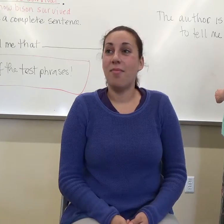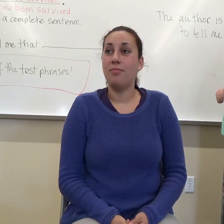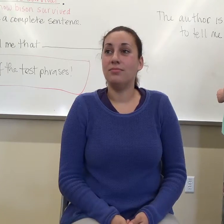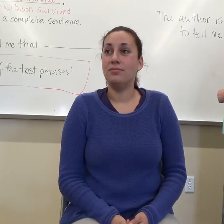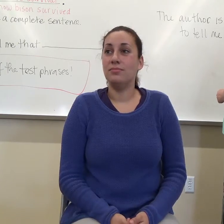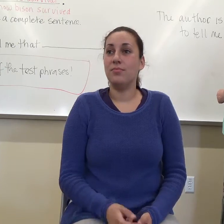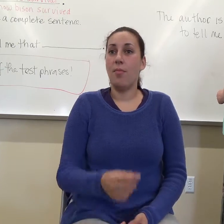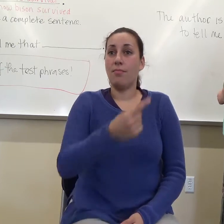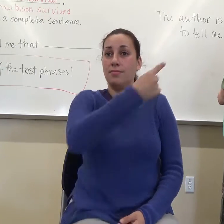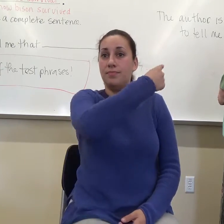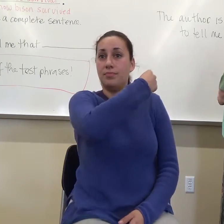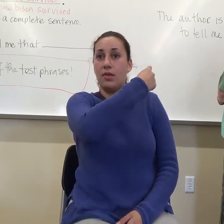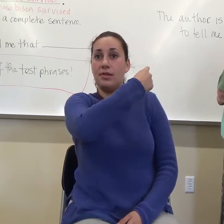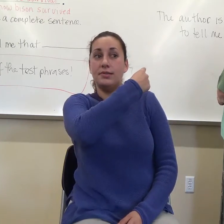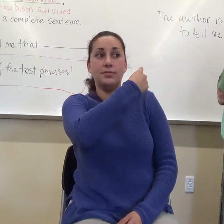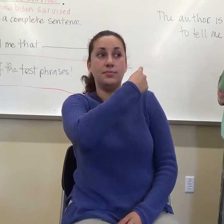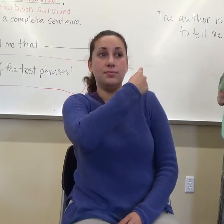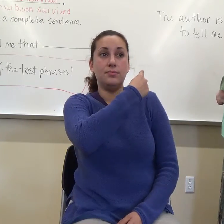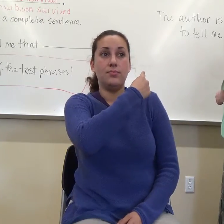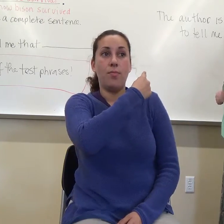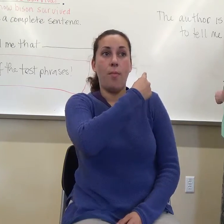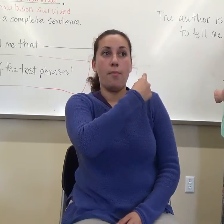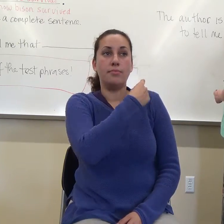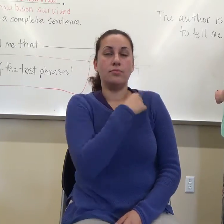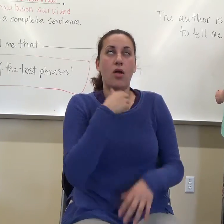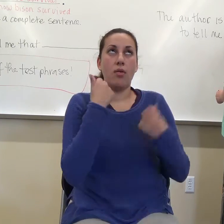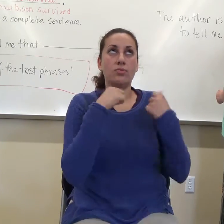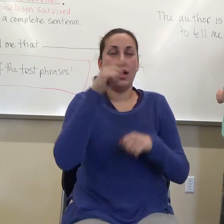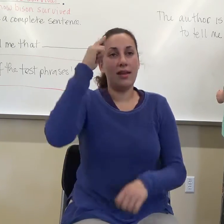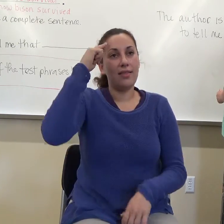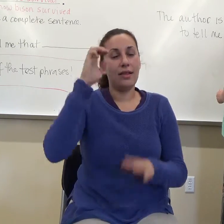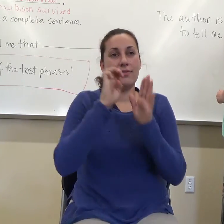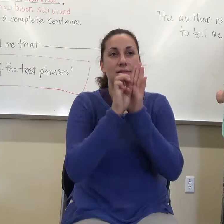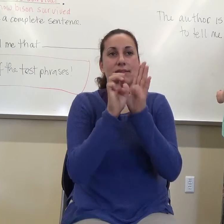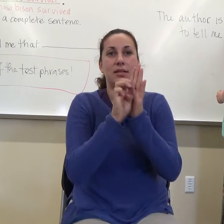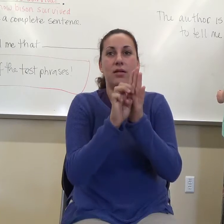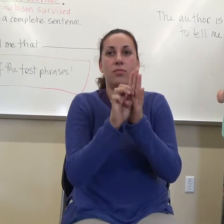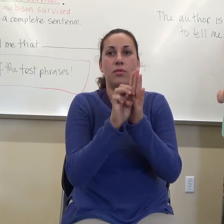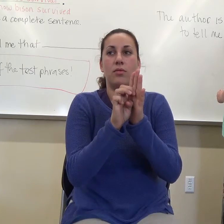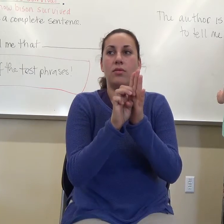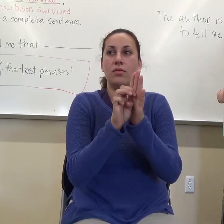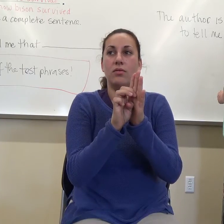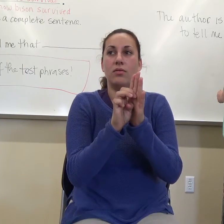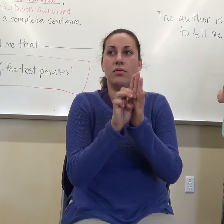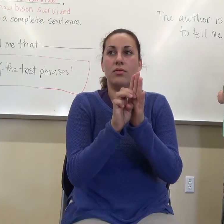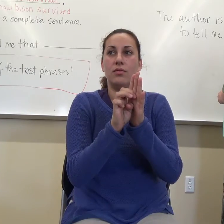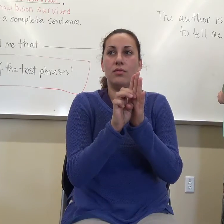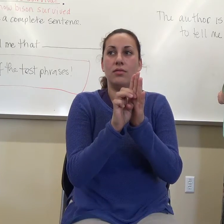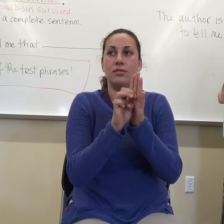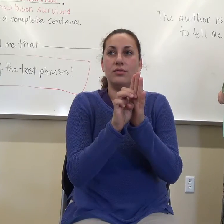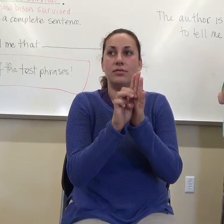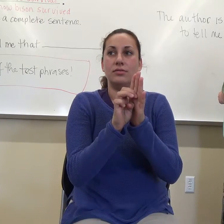well, this one, I'm trying to think of an example. This, yeah, tell me